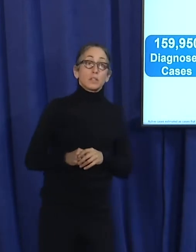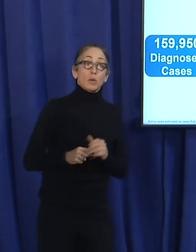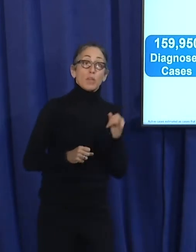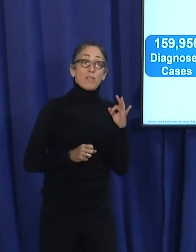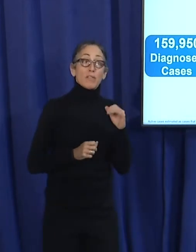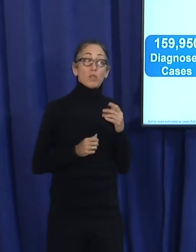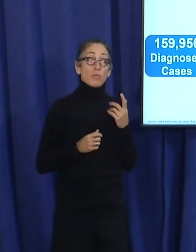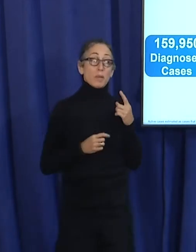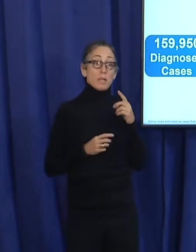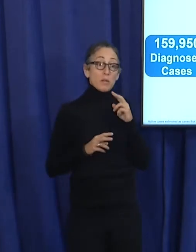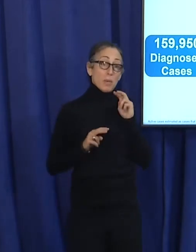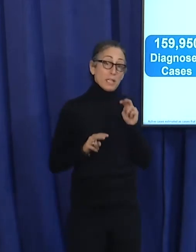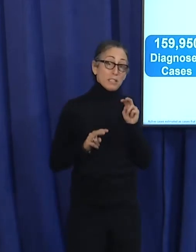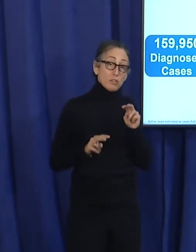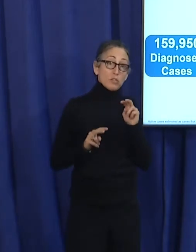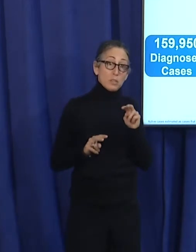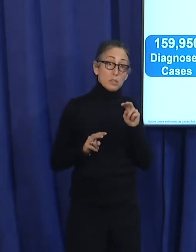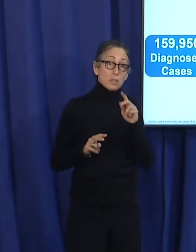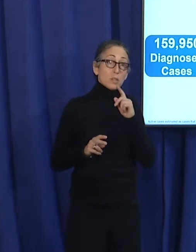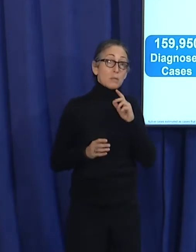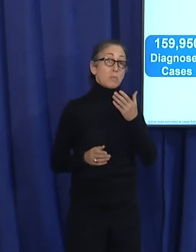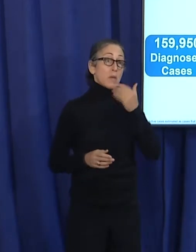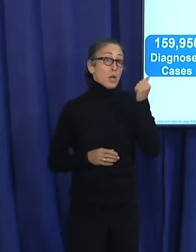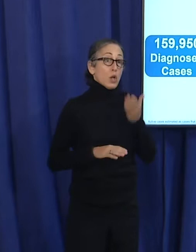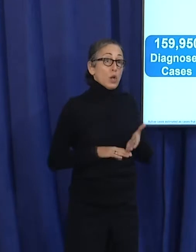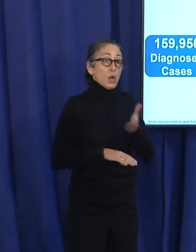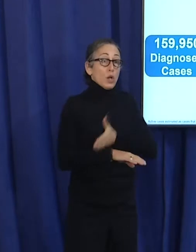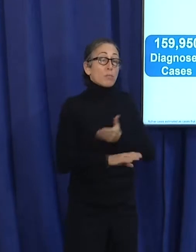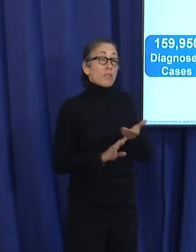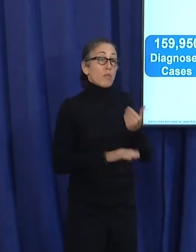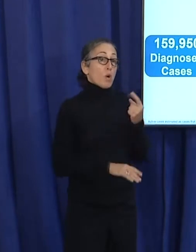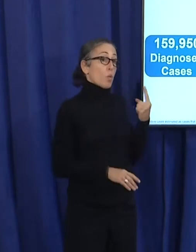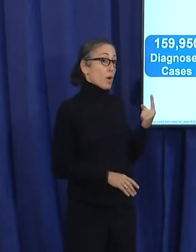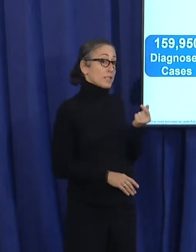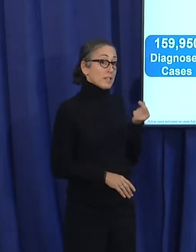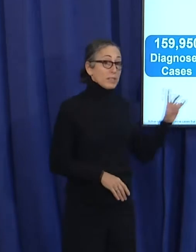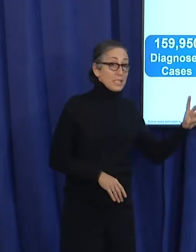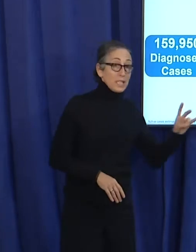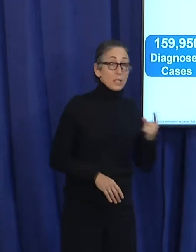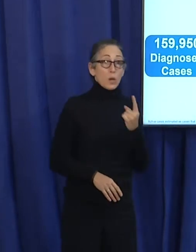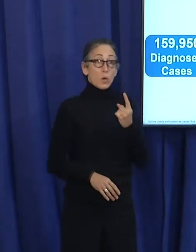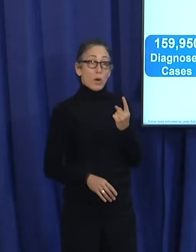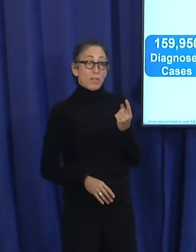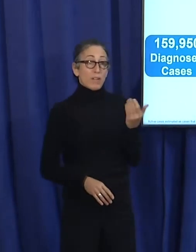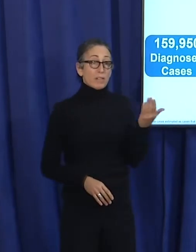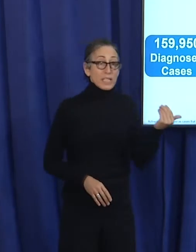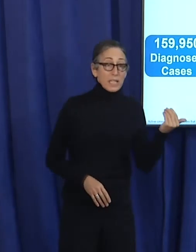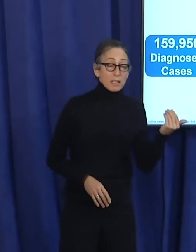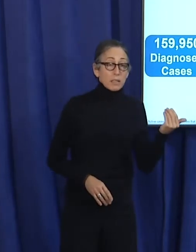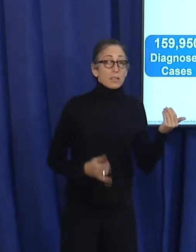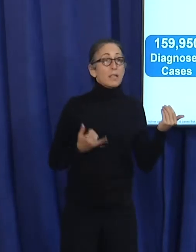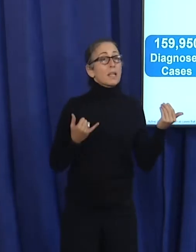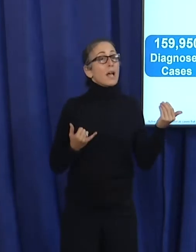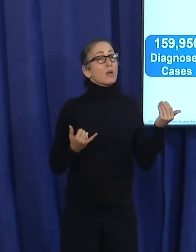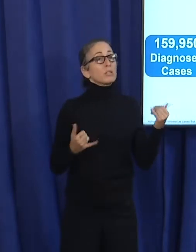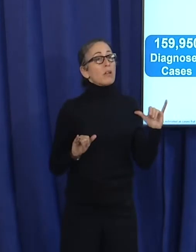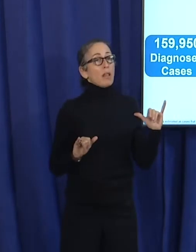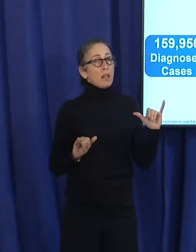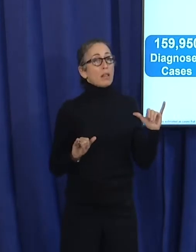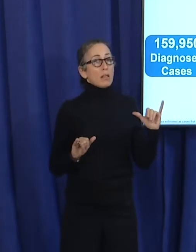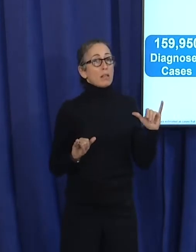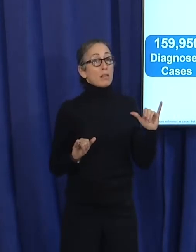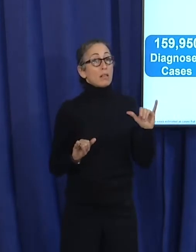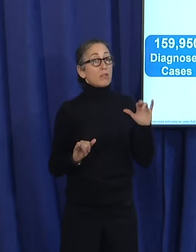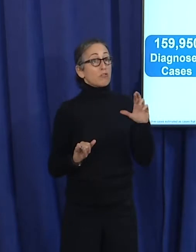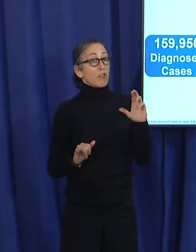little better than last week where it was 1 in 17 Chicagoans, or the prior week when it was 1 in 15 Chicagoans. But still, the risk